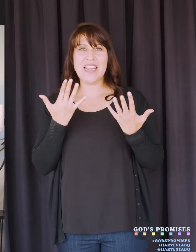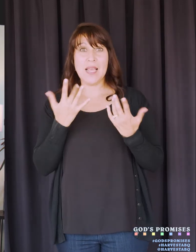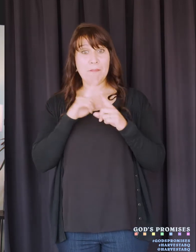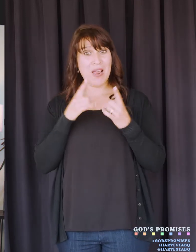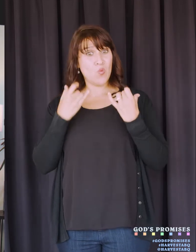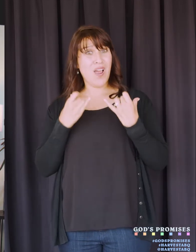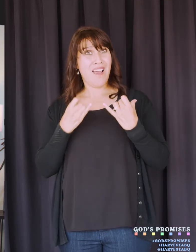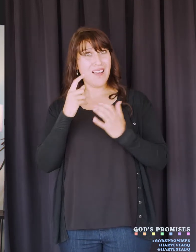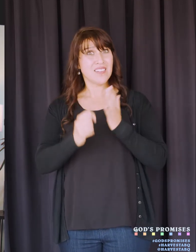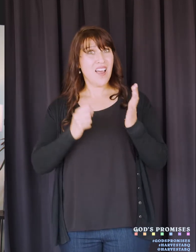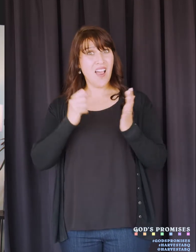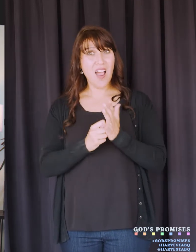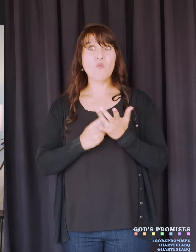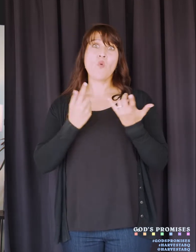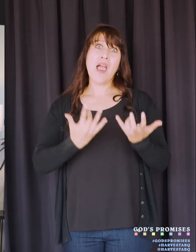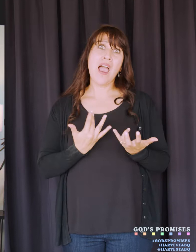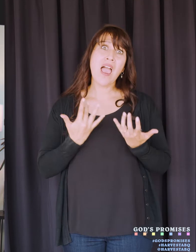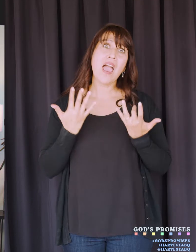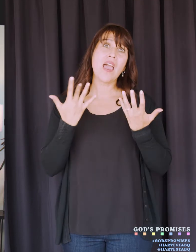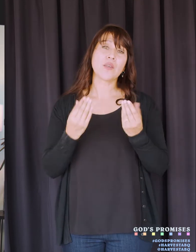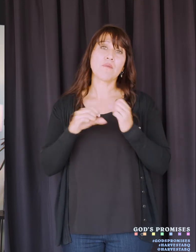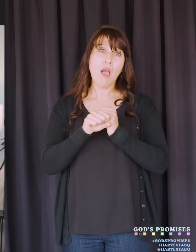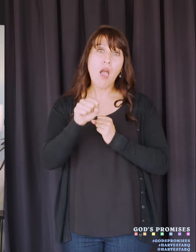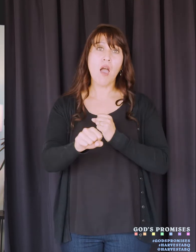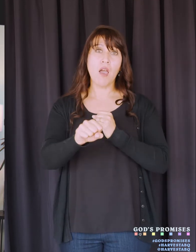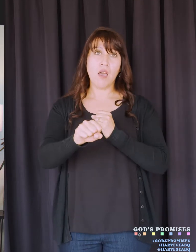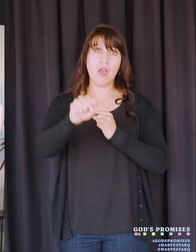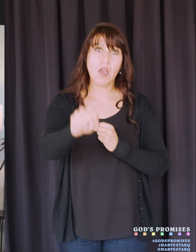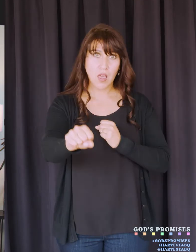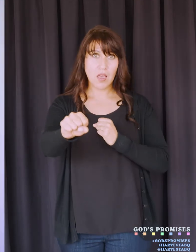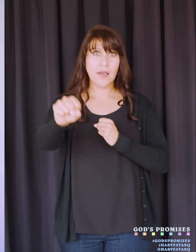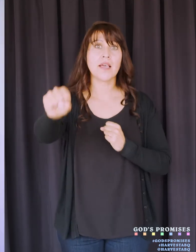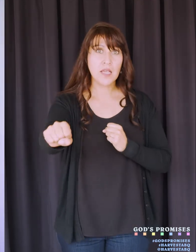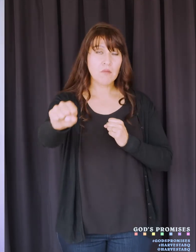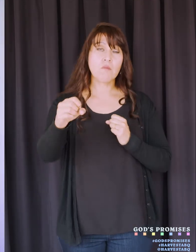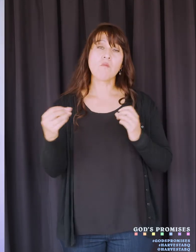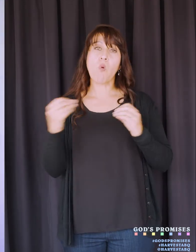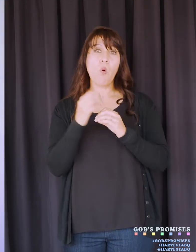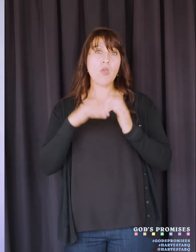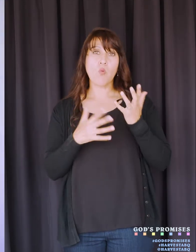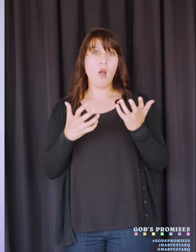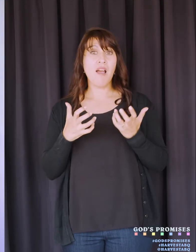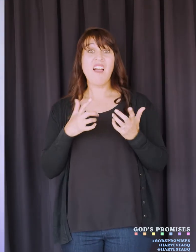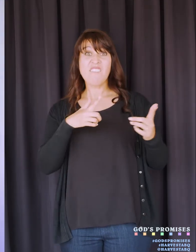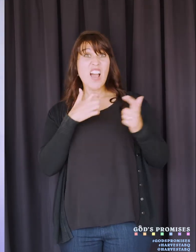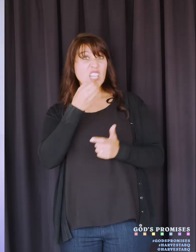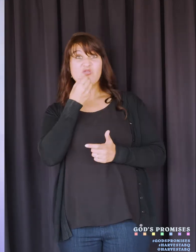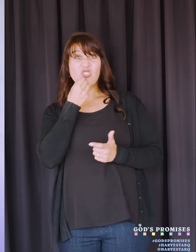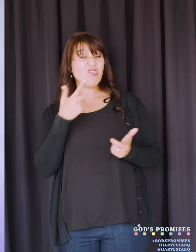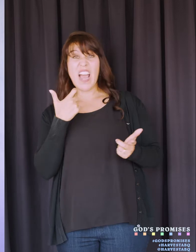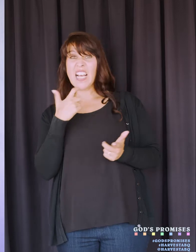current season has us waiting more than we would like. Fast food isn't fast anymore